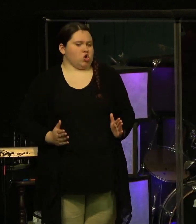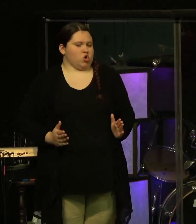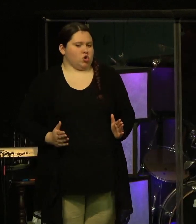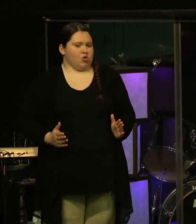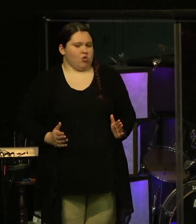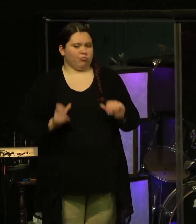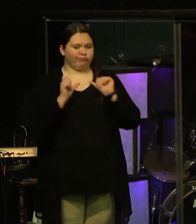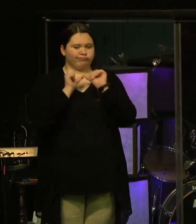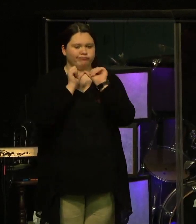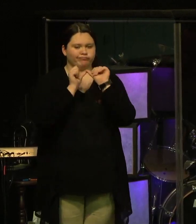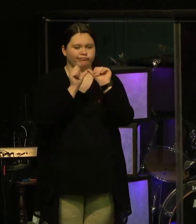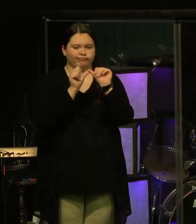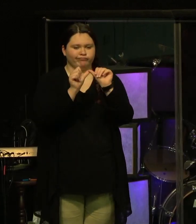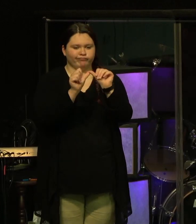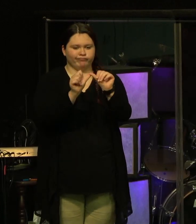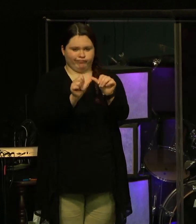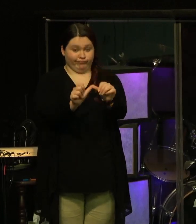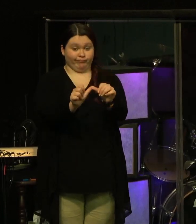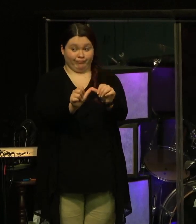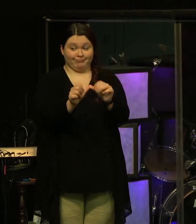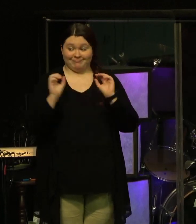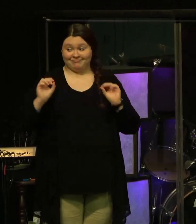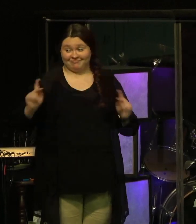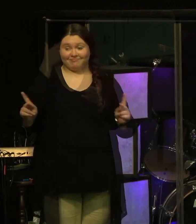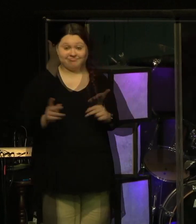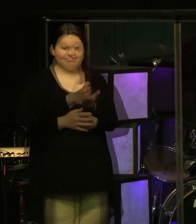Ongoing. Okay?